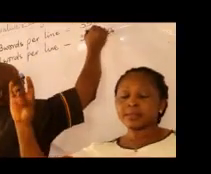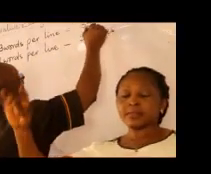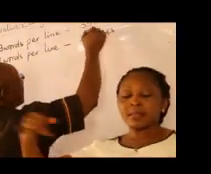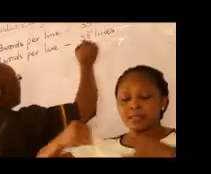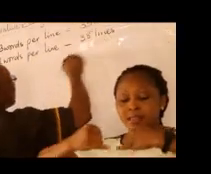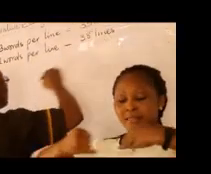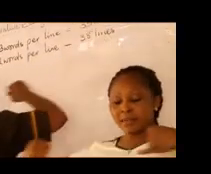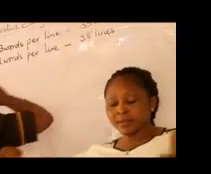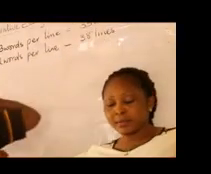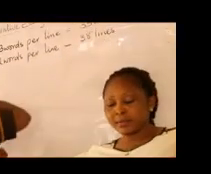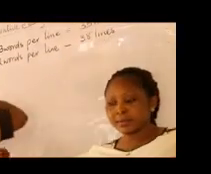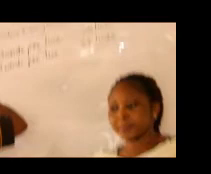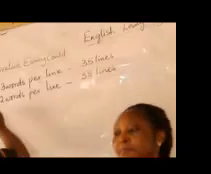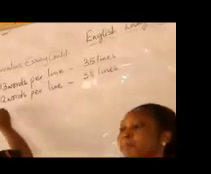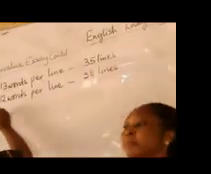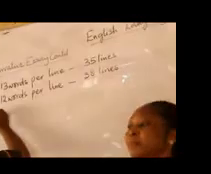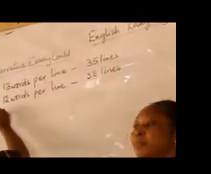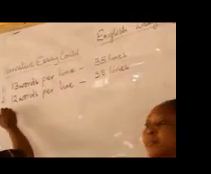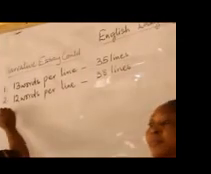lines.